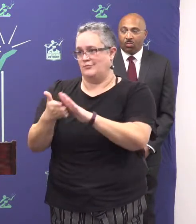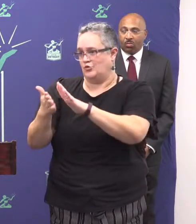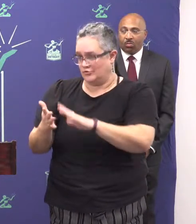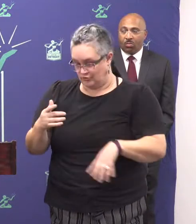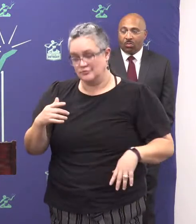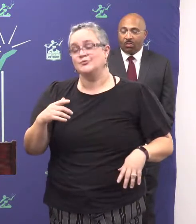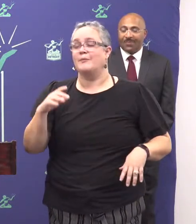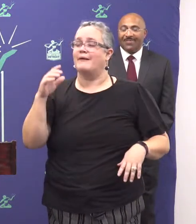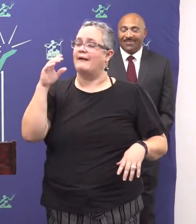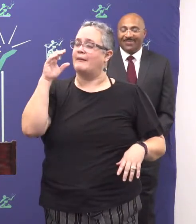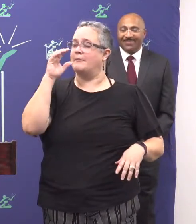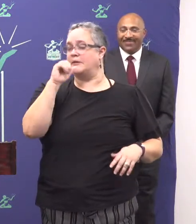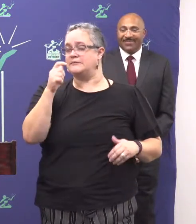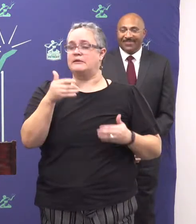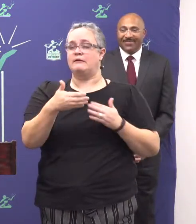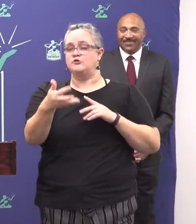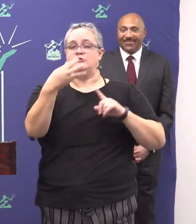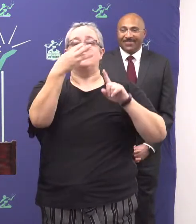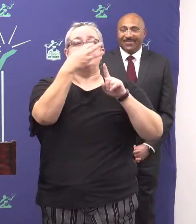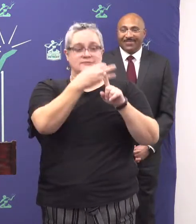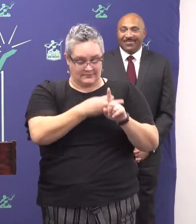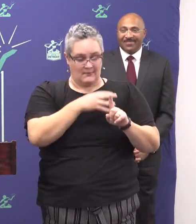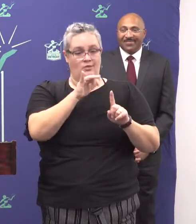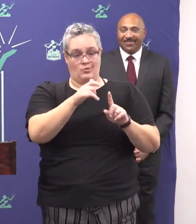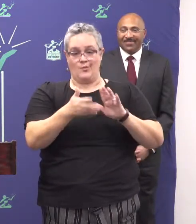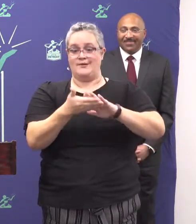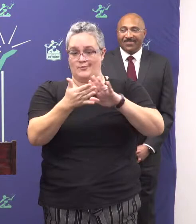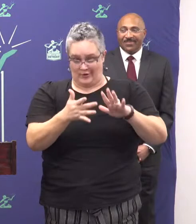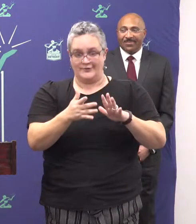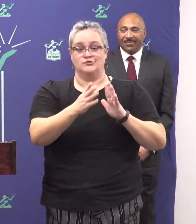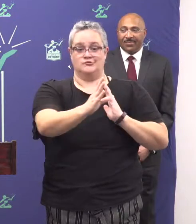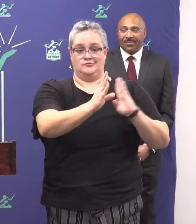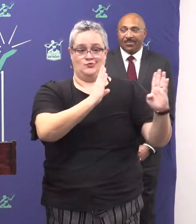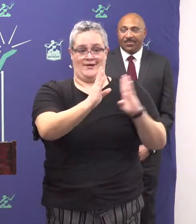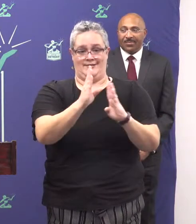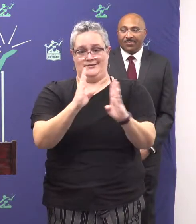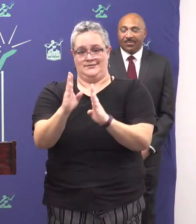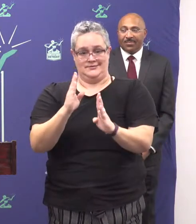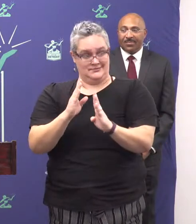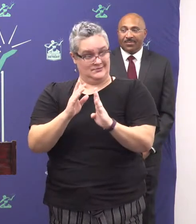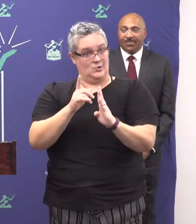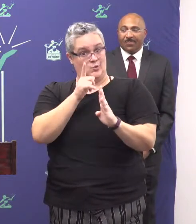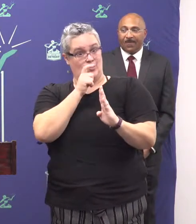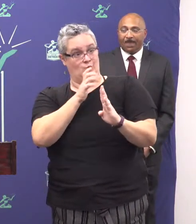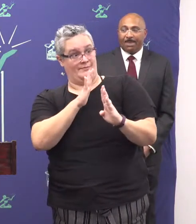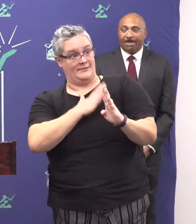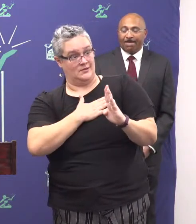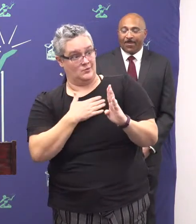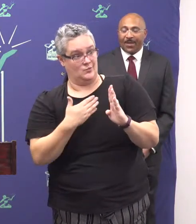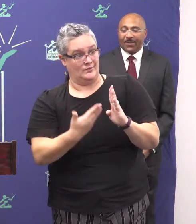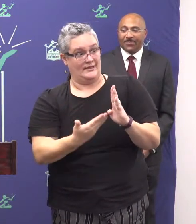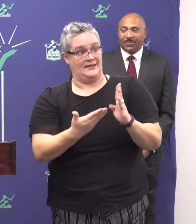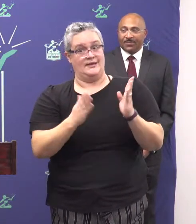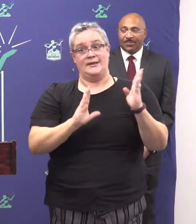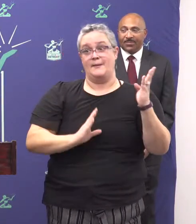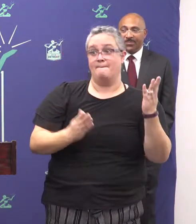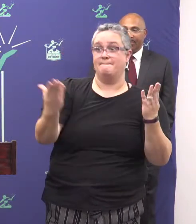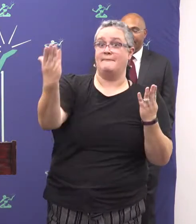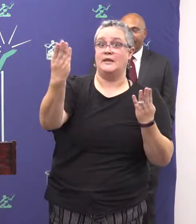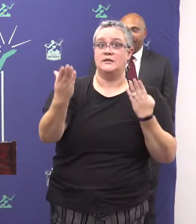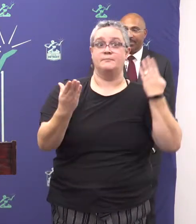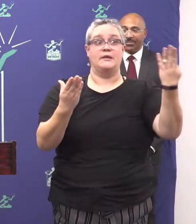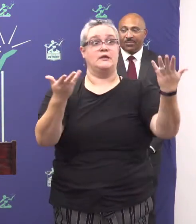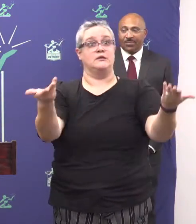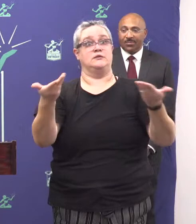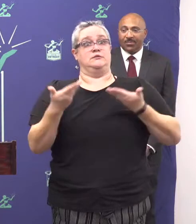after 6 months of these operators dealing directly with us, I can't predict who they will bid with, but I can